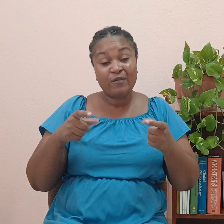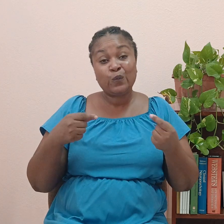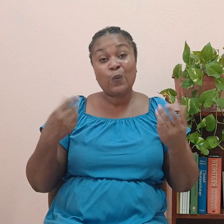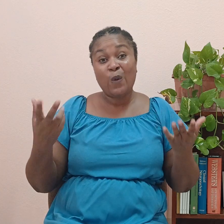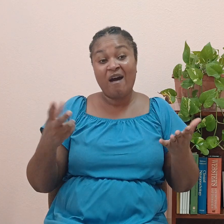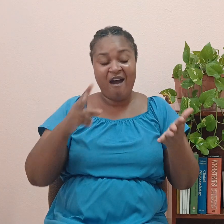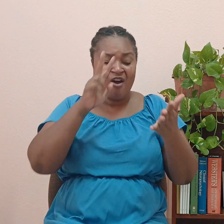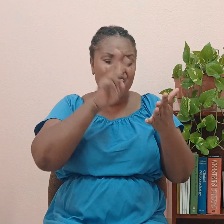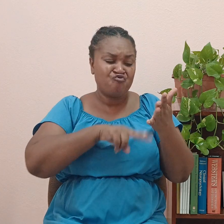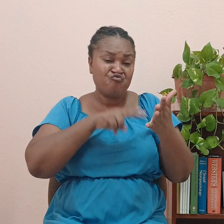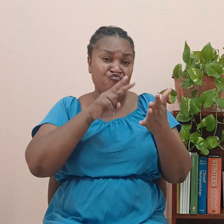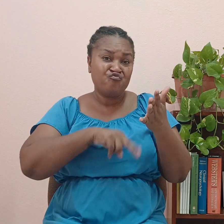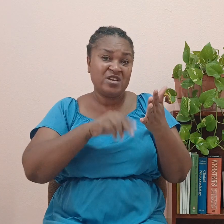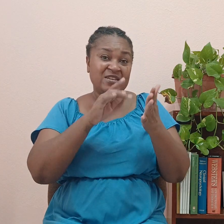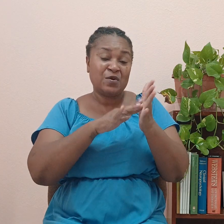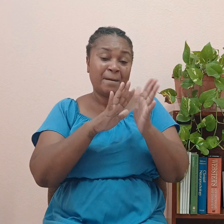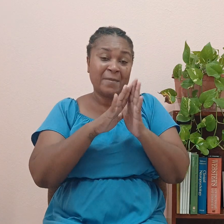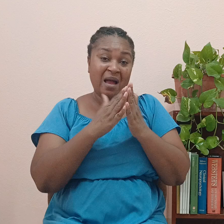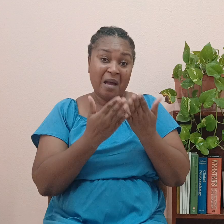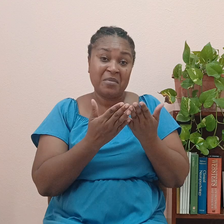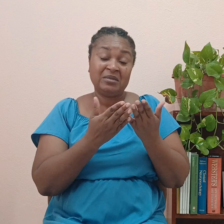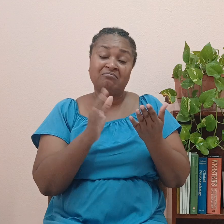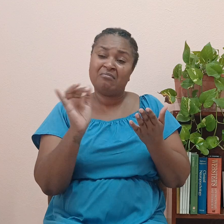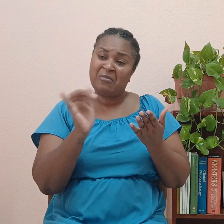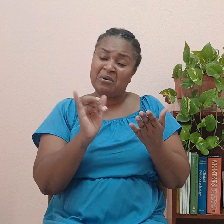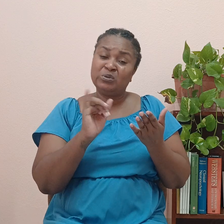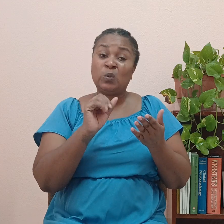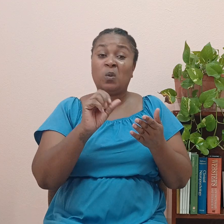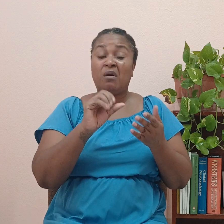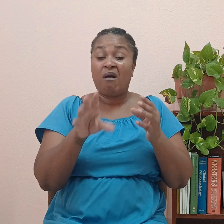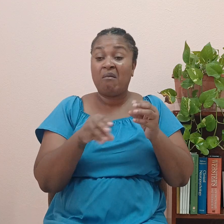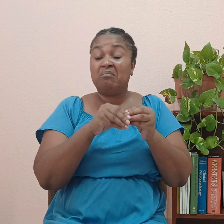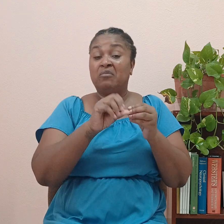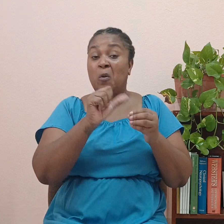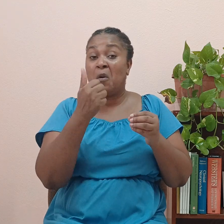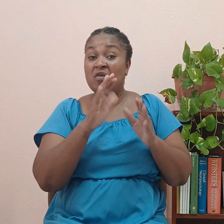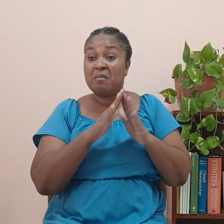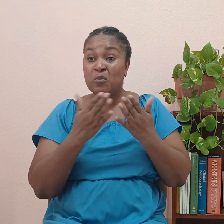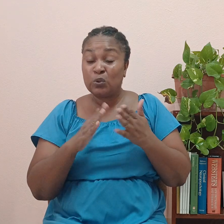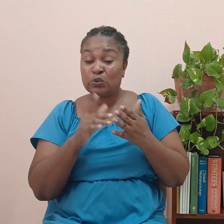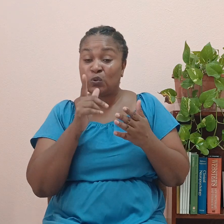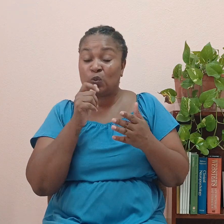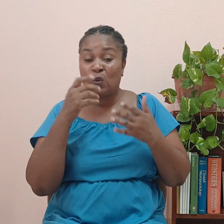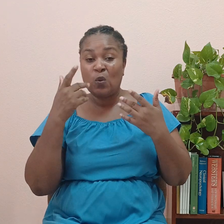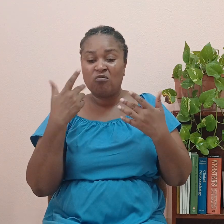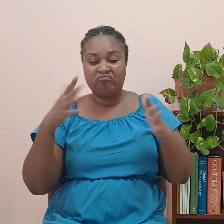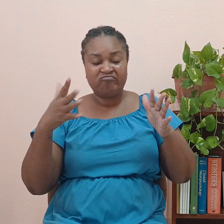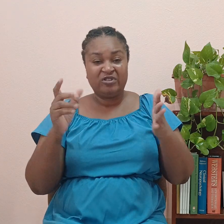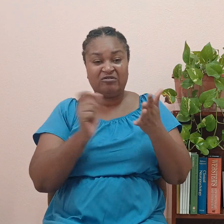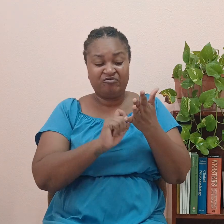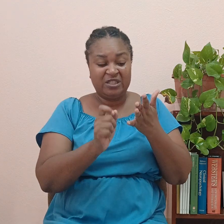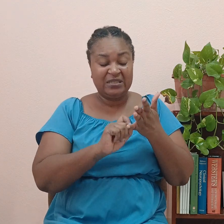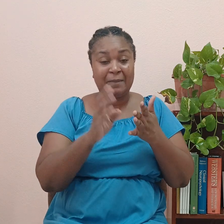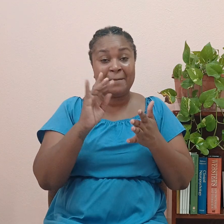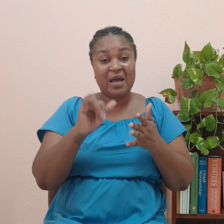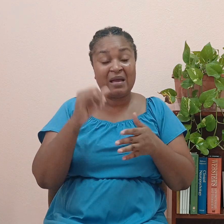and other books that have been written by intelligent and honest people